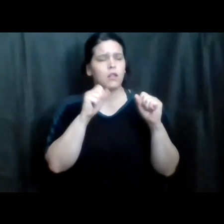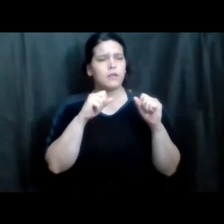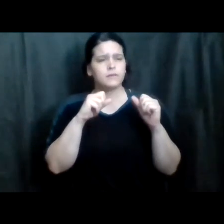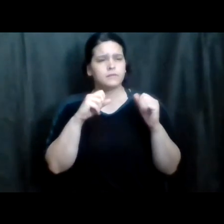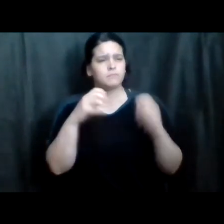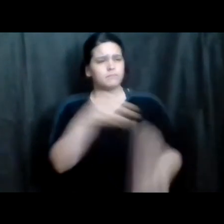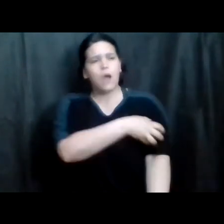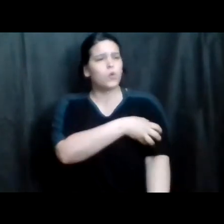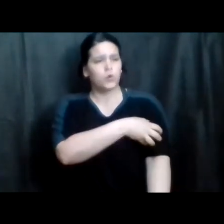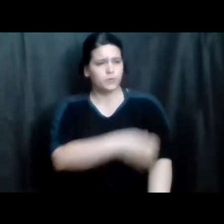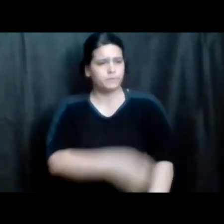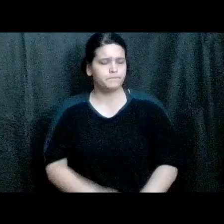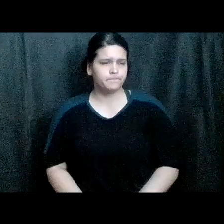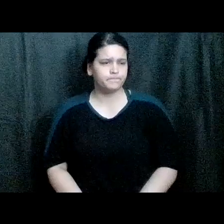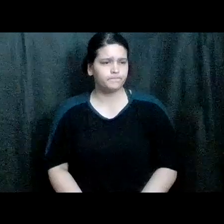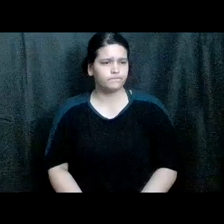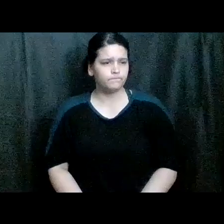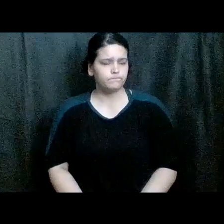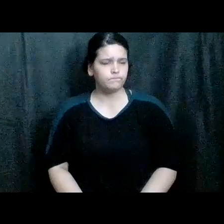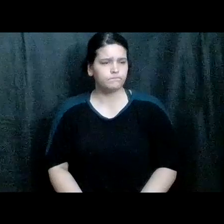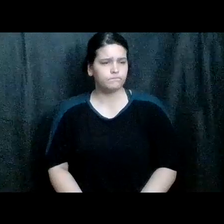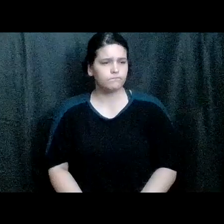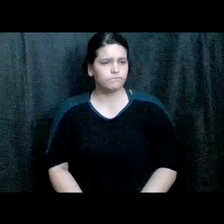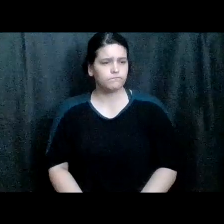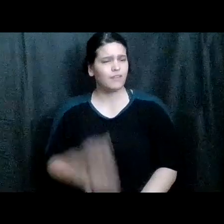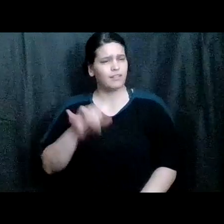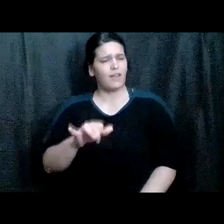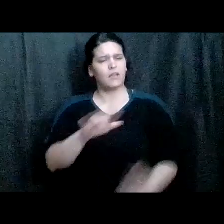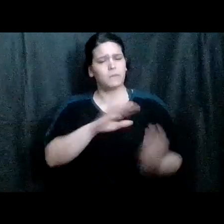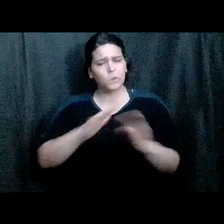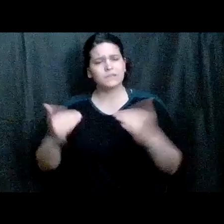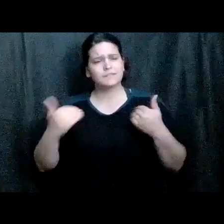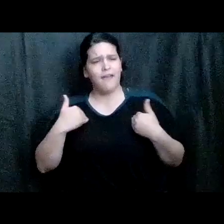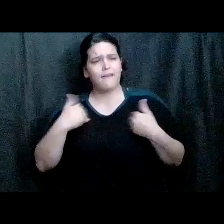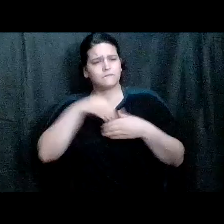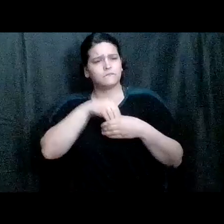power that is held in communities today, in Indigenous communities.